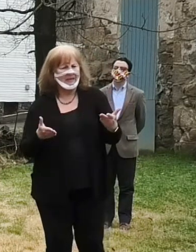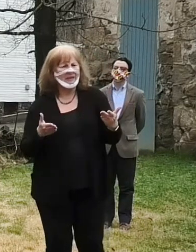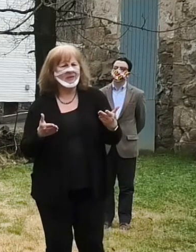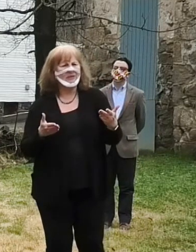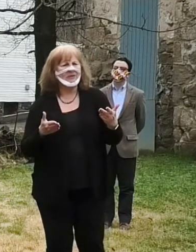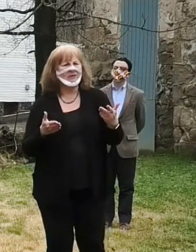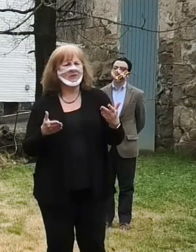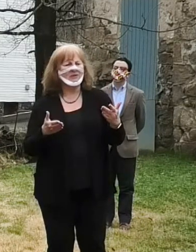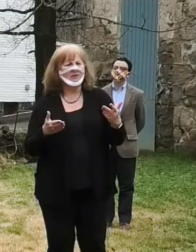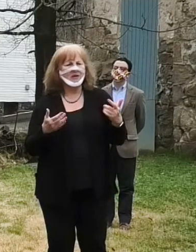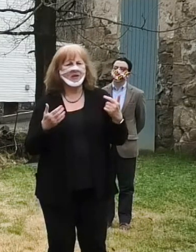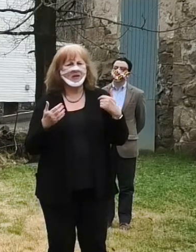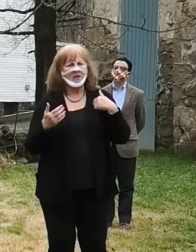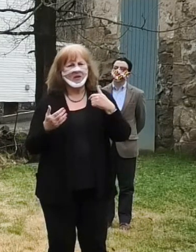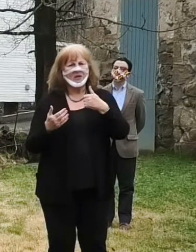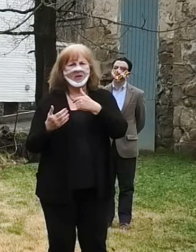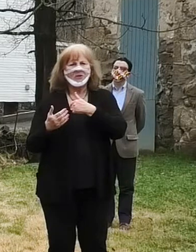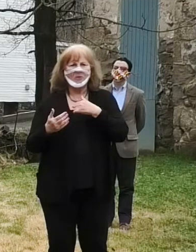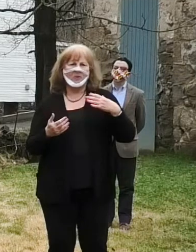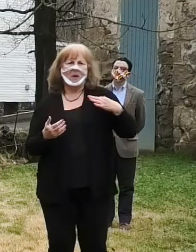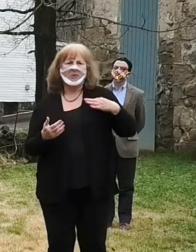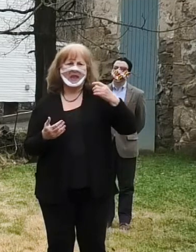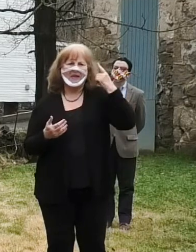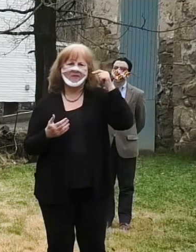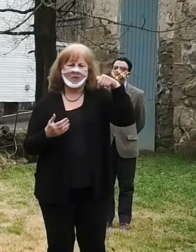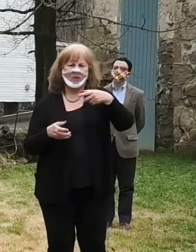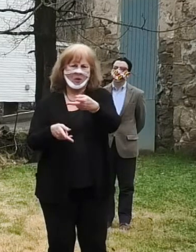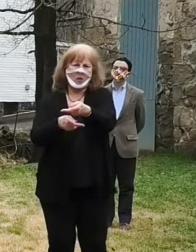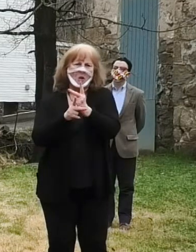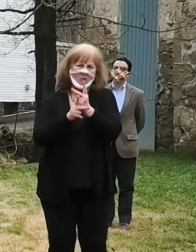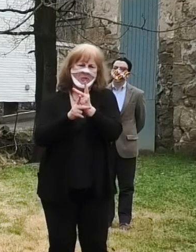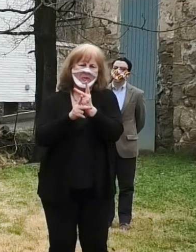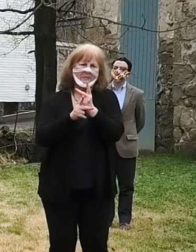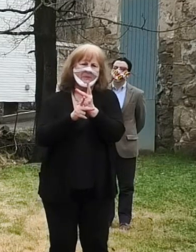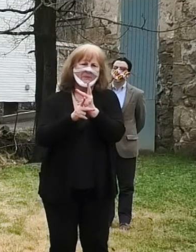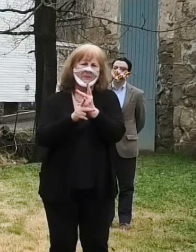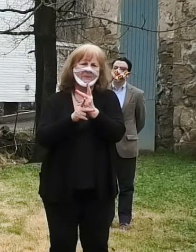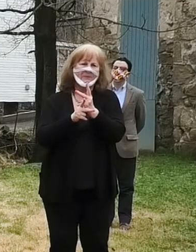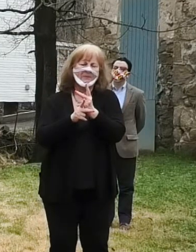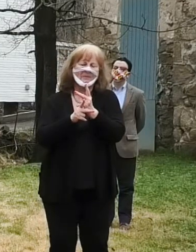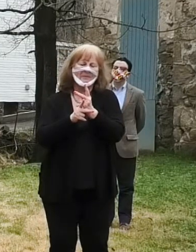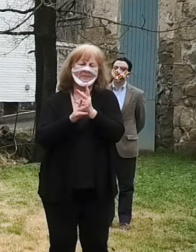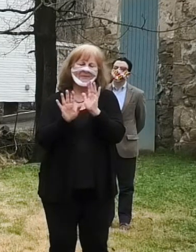to be applying for this loan